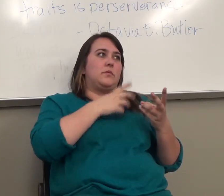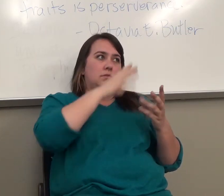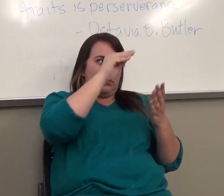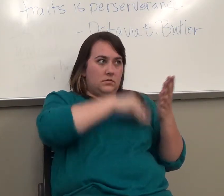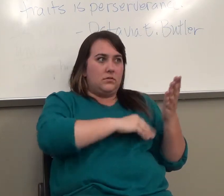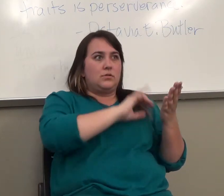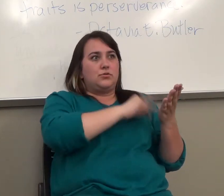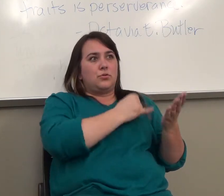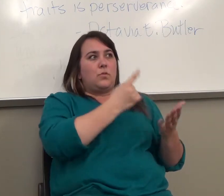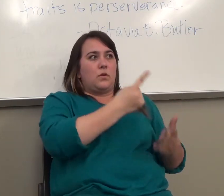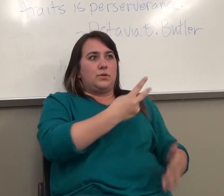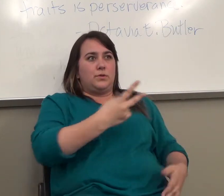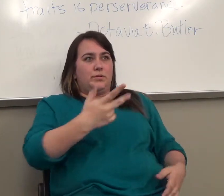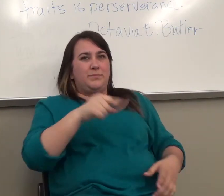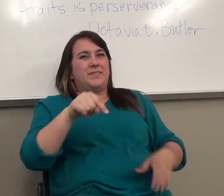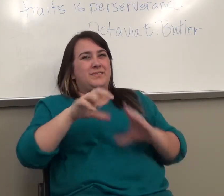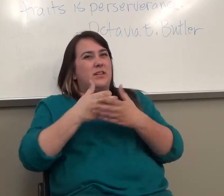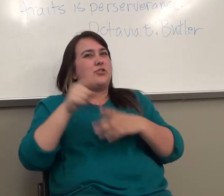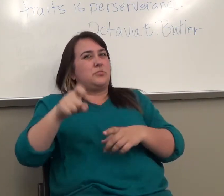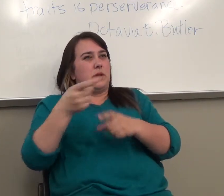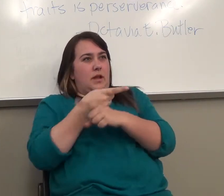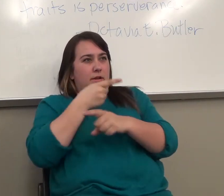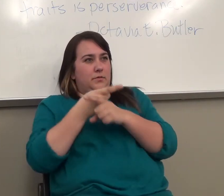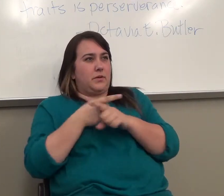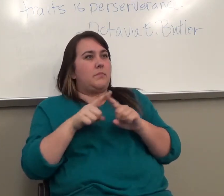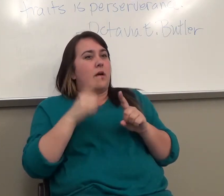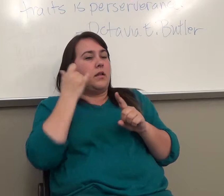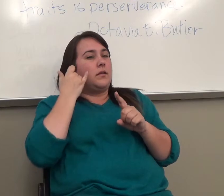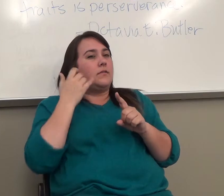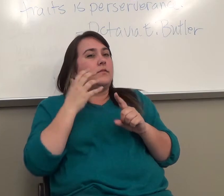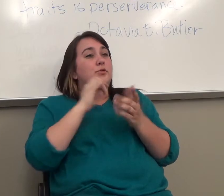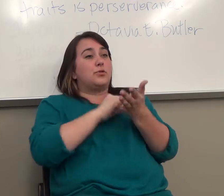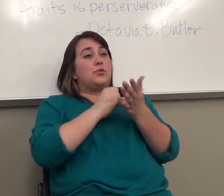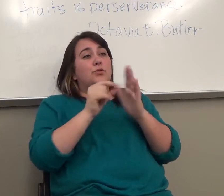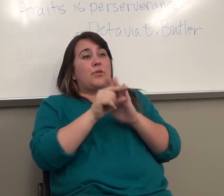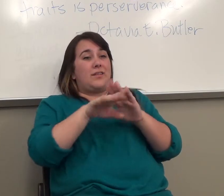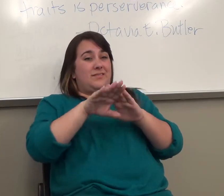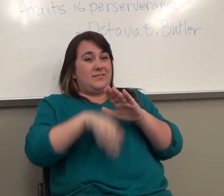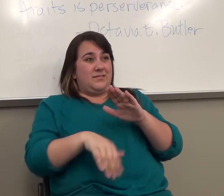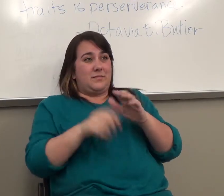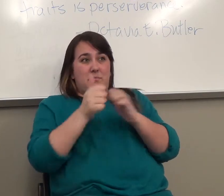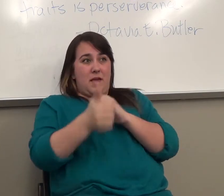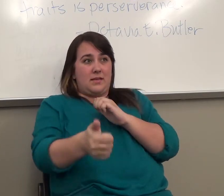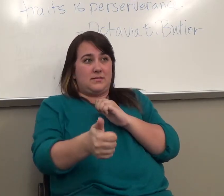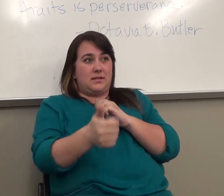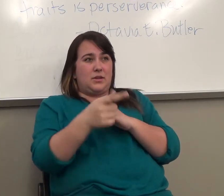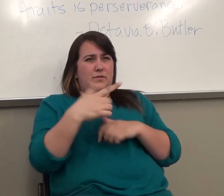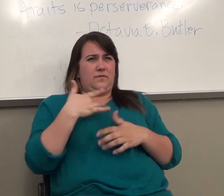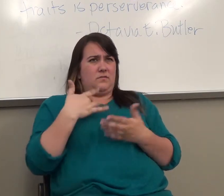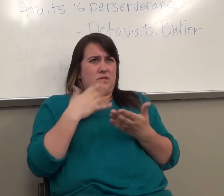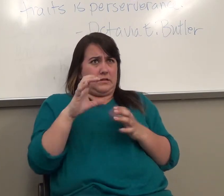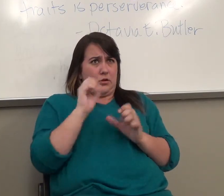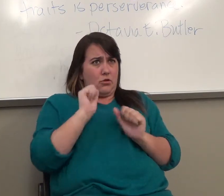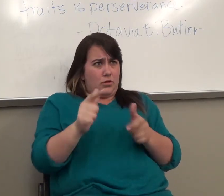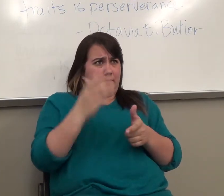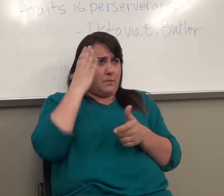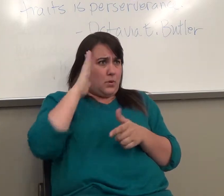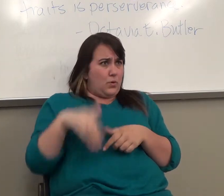should be pretty accurate. But that goes for anything. If you see something, if you see, oh, I have a 0 here, but you have it in your hand and it